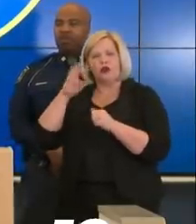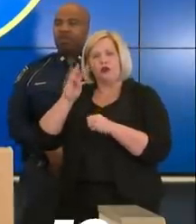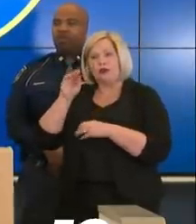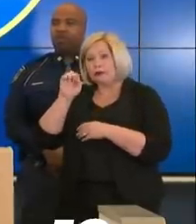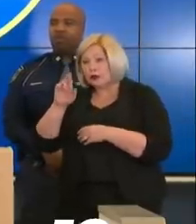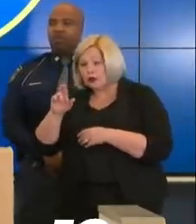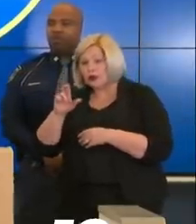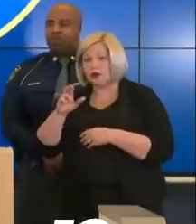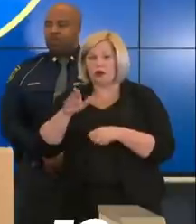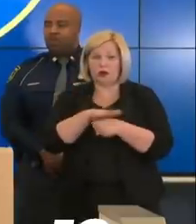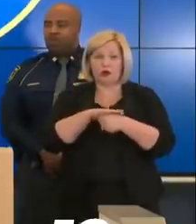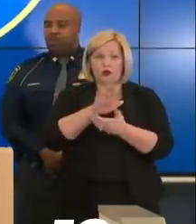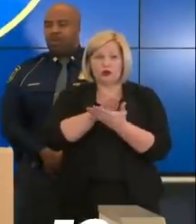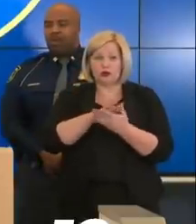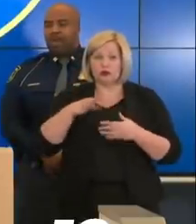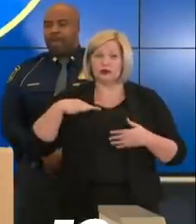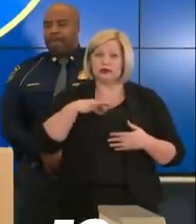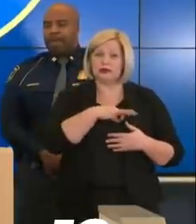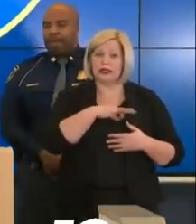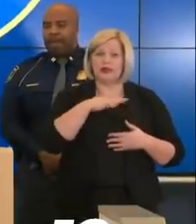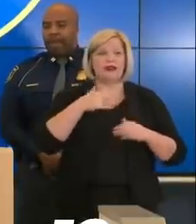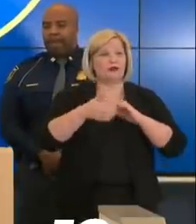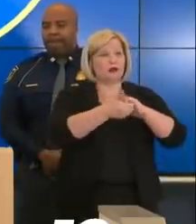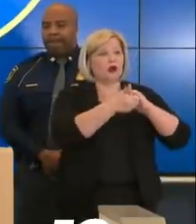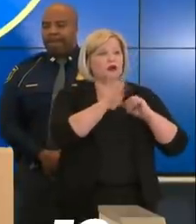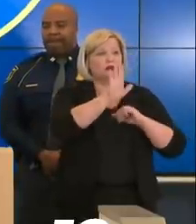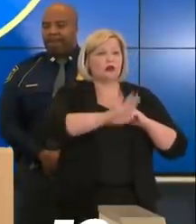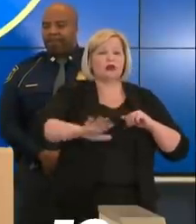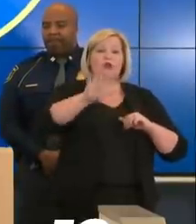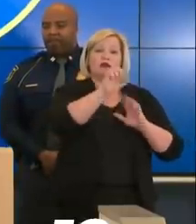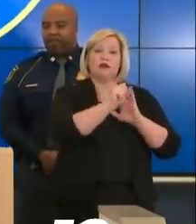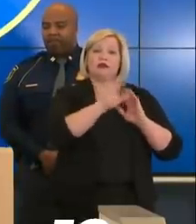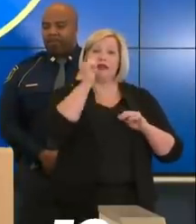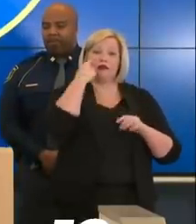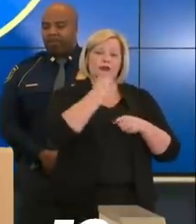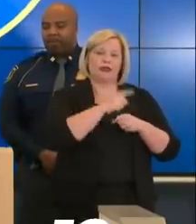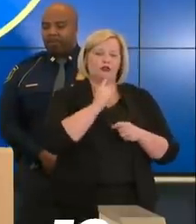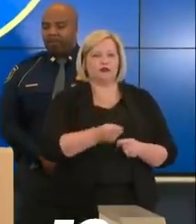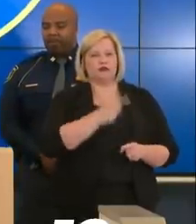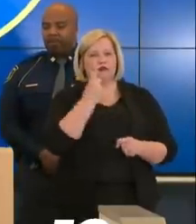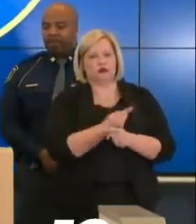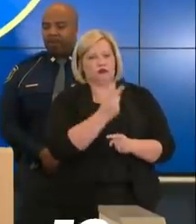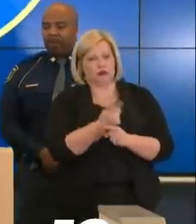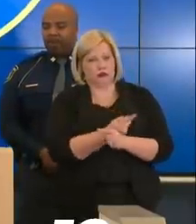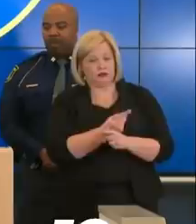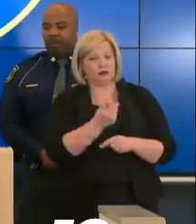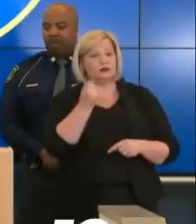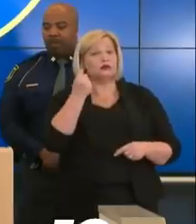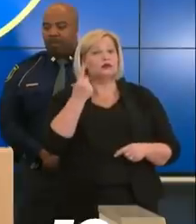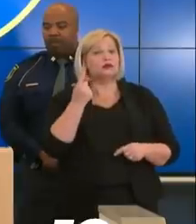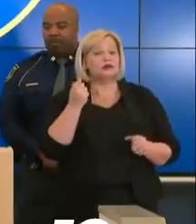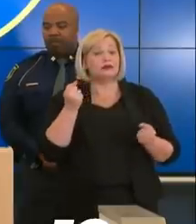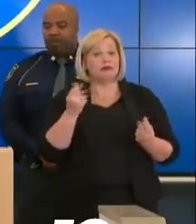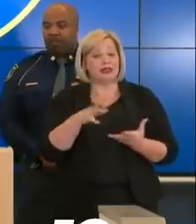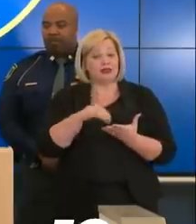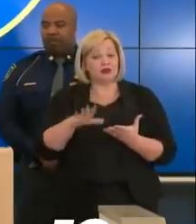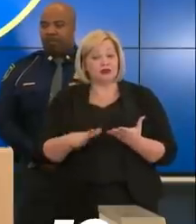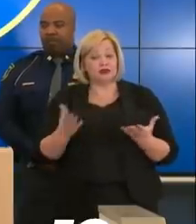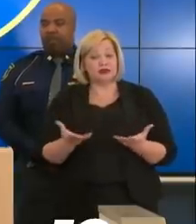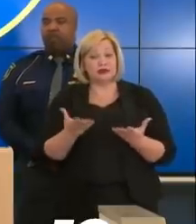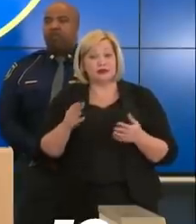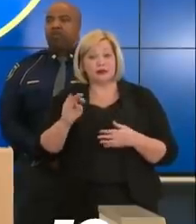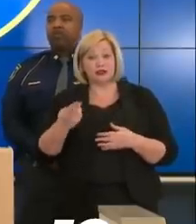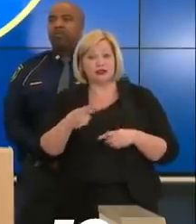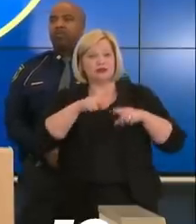staff, and our partners across state government to get this right. There are many children in Michigan that rely on our